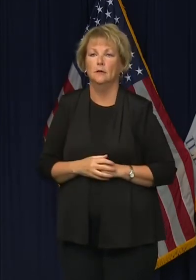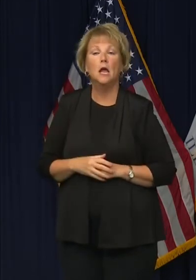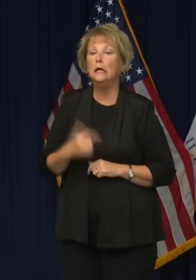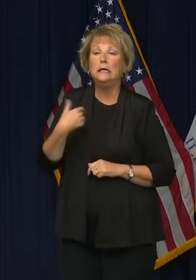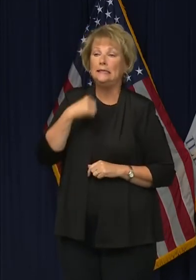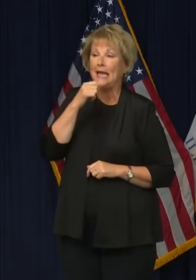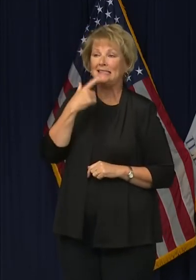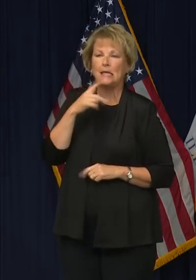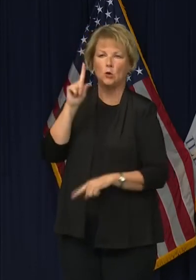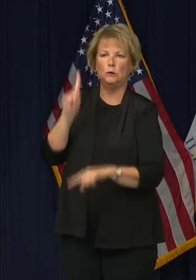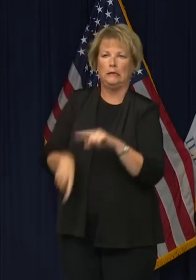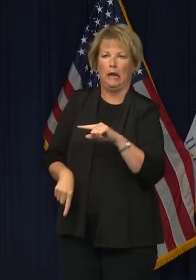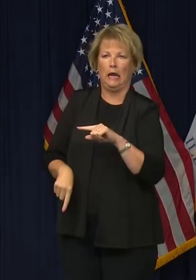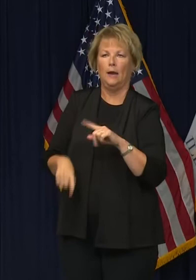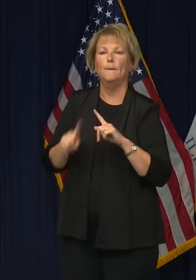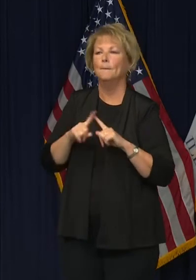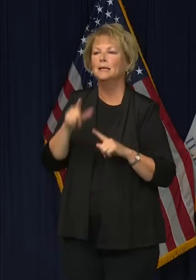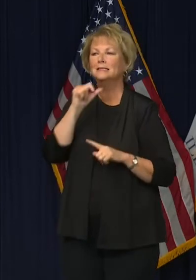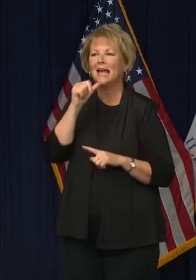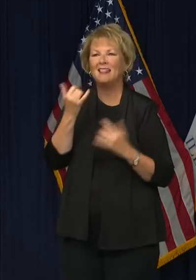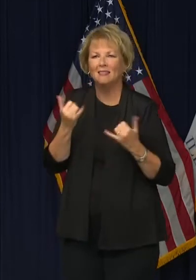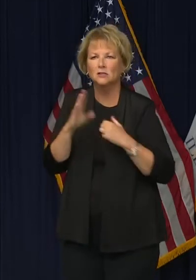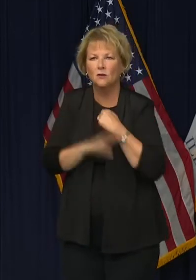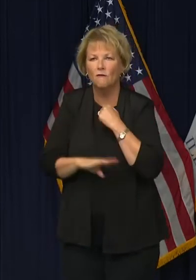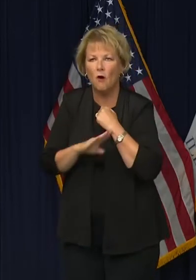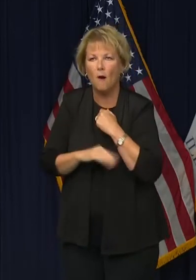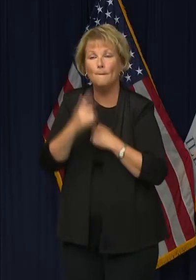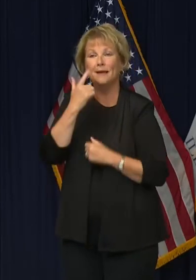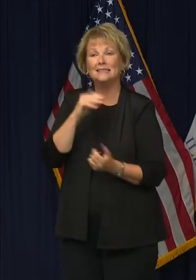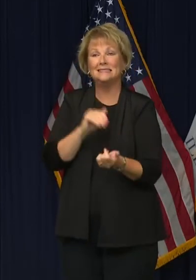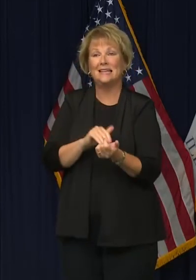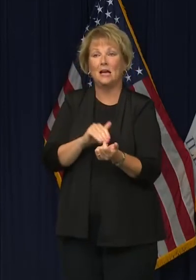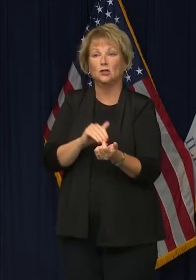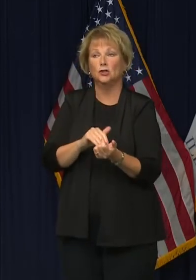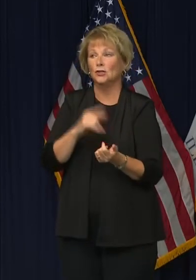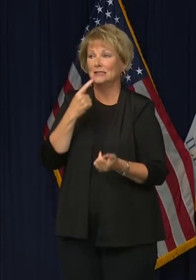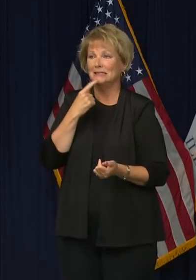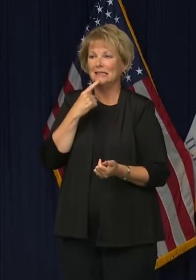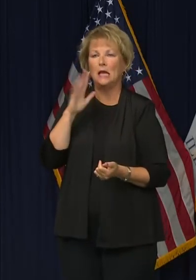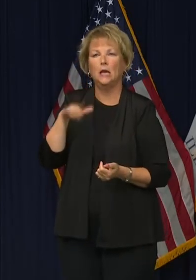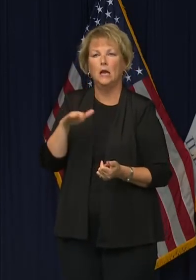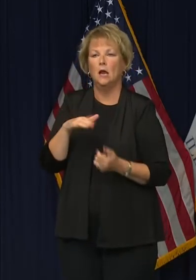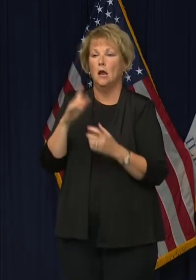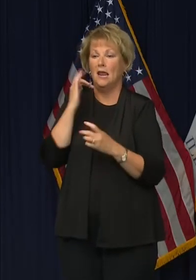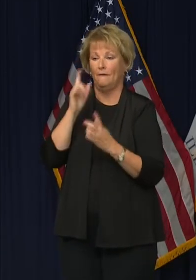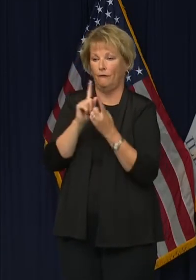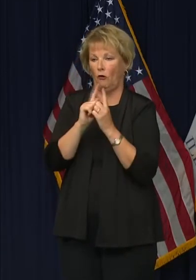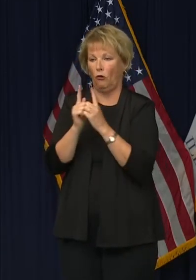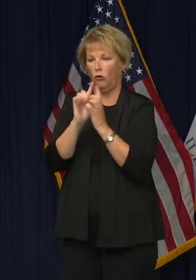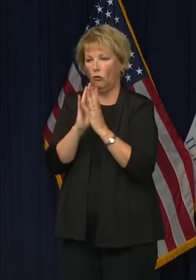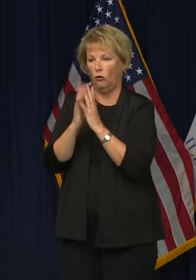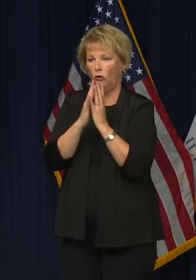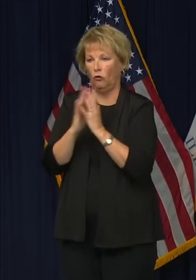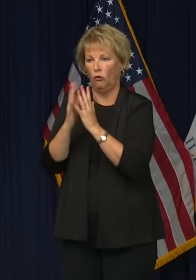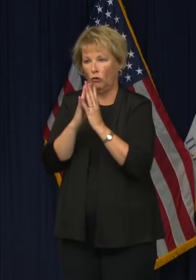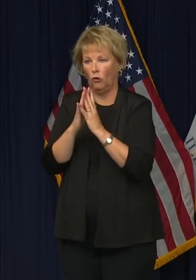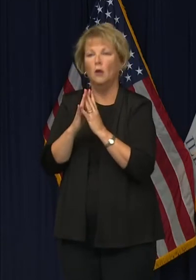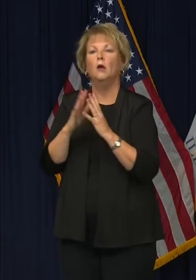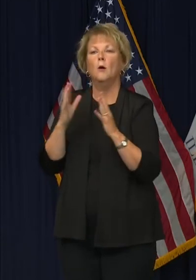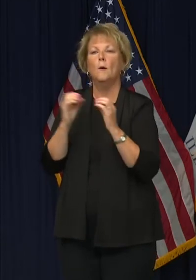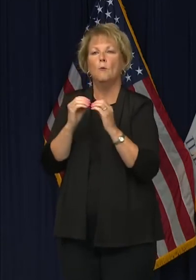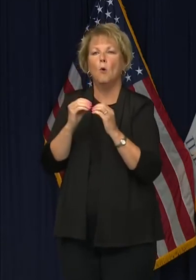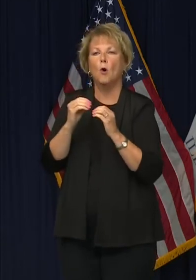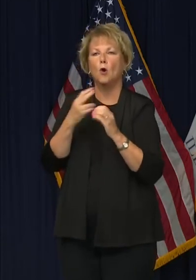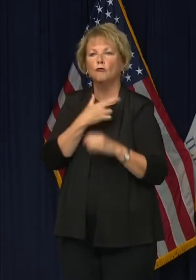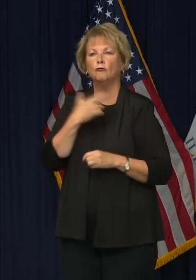we've said you can't play them, but they're not being played this fall because the doctors have said that the high contact sports, the ones that pose the most